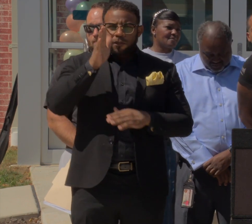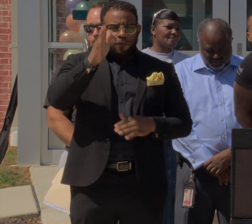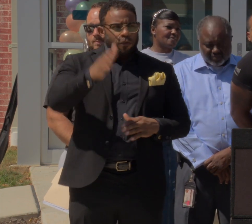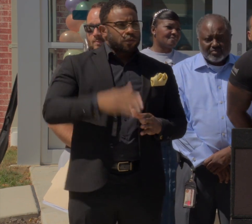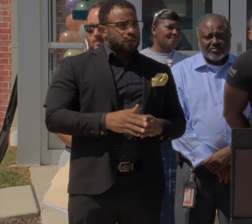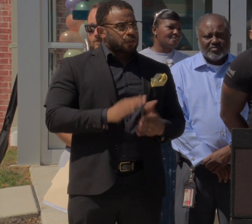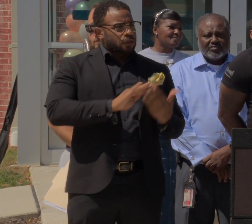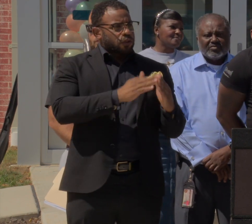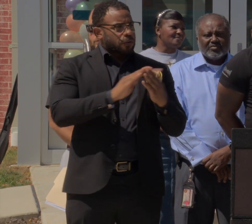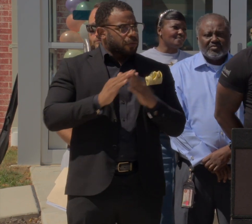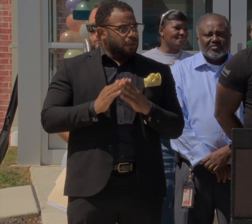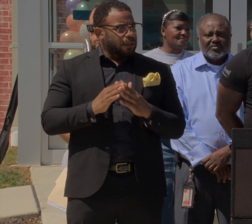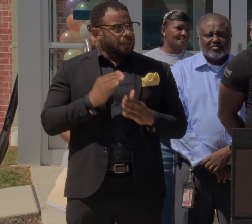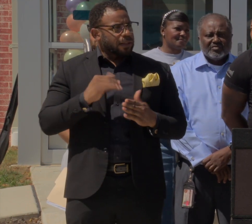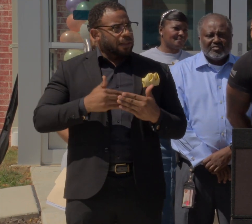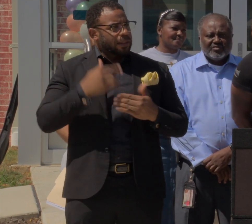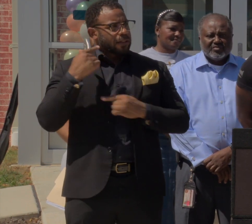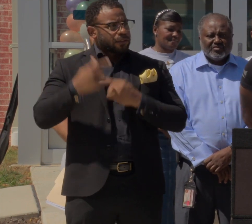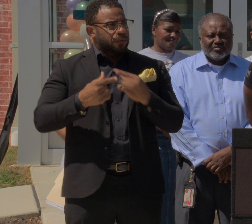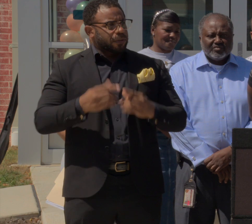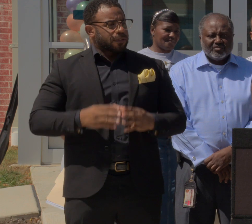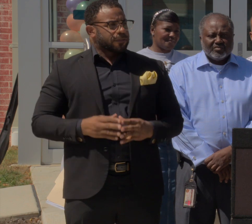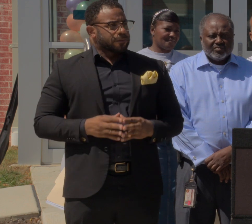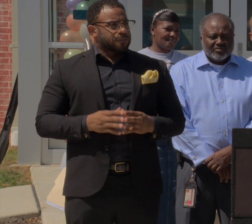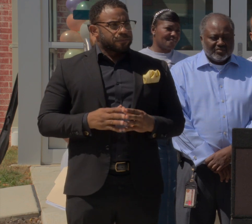future of the community and the next generation.